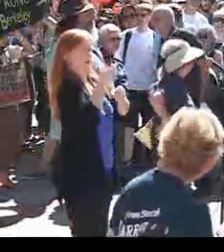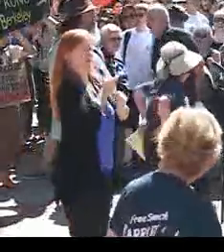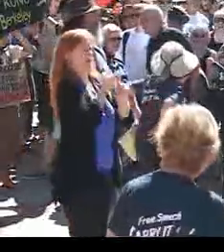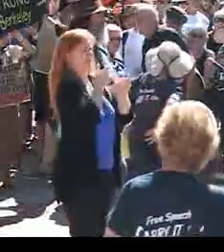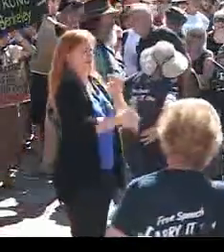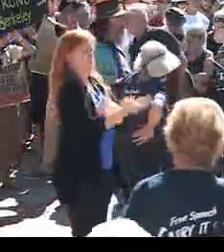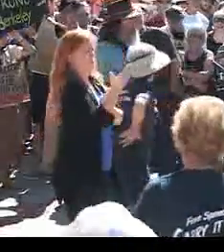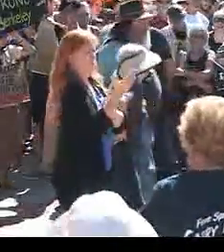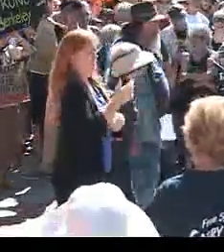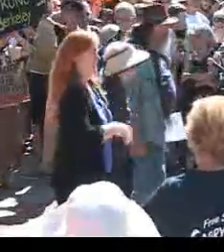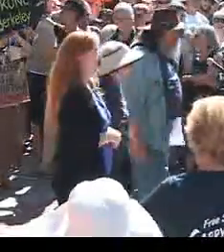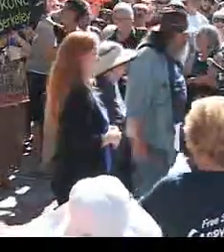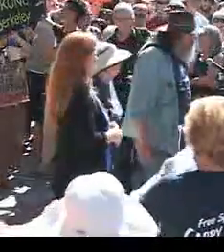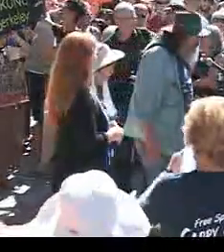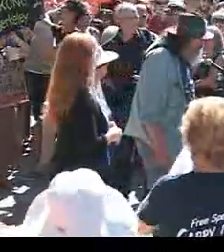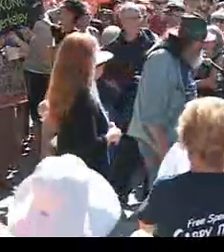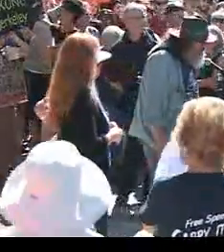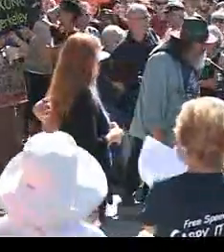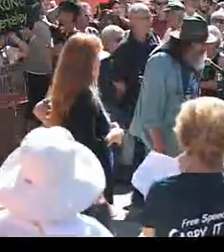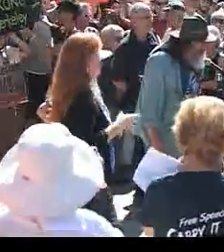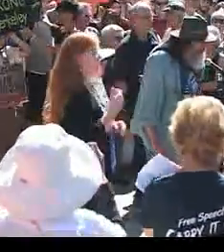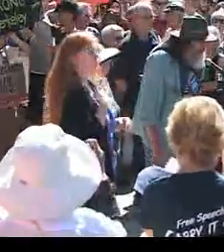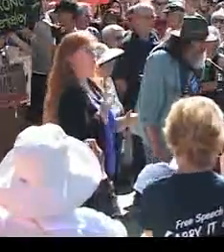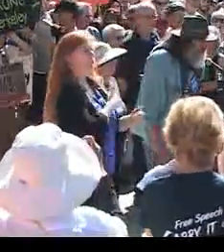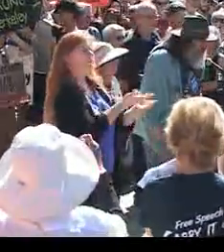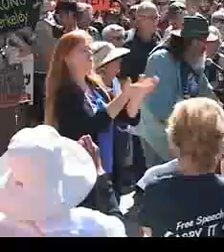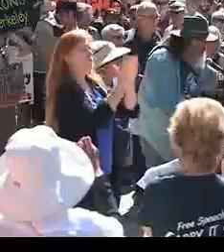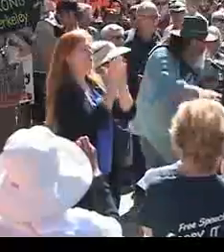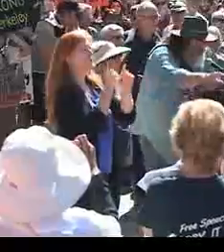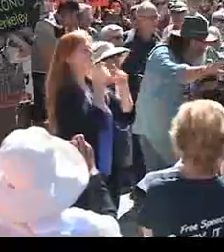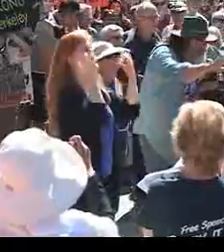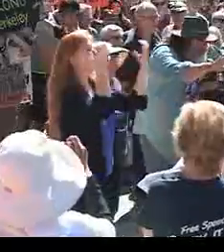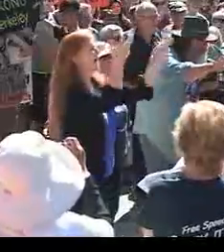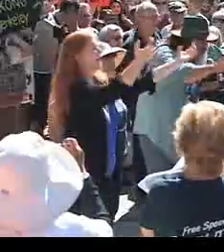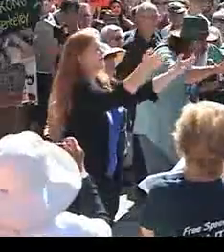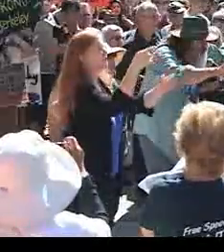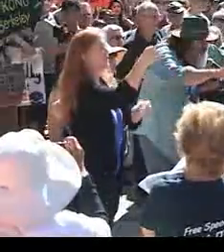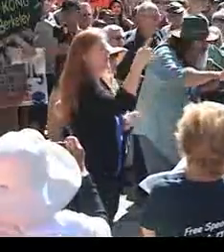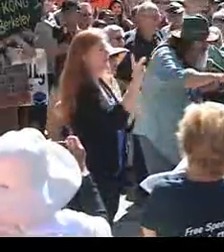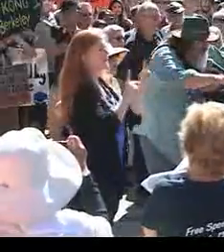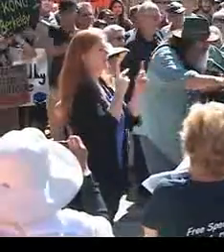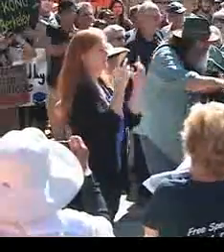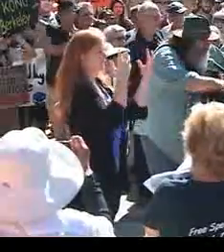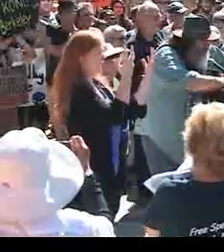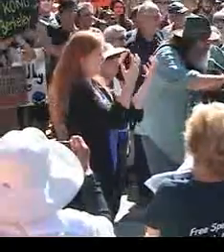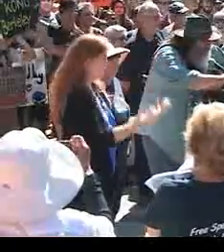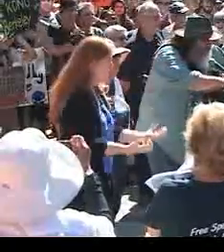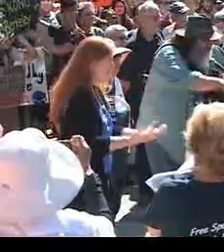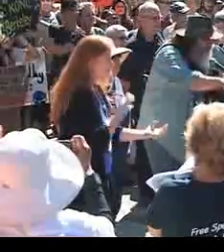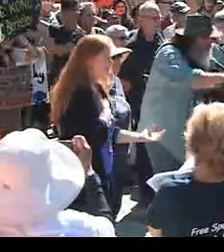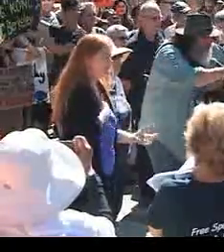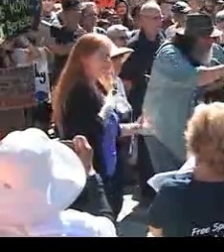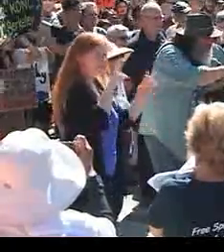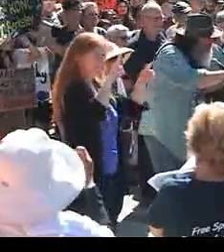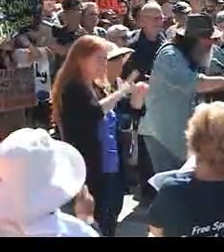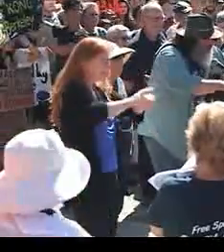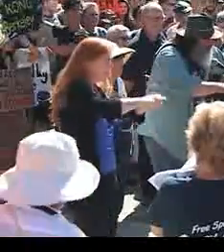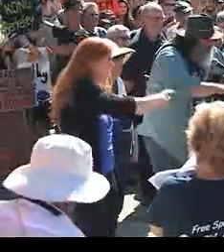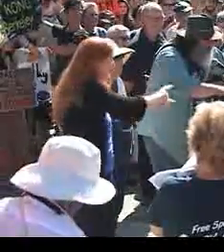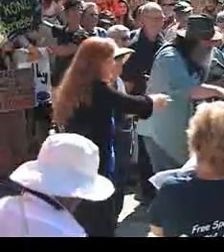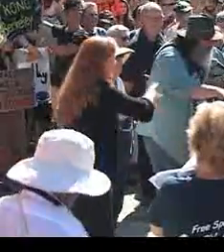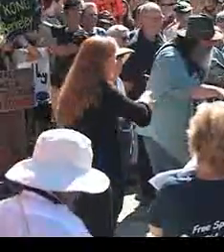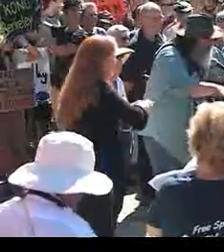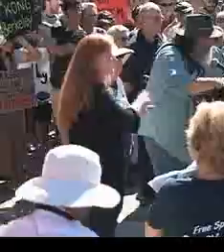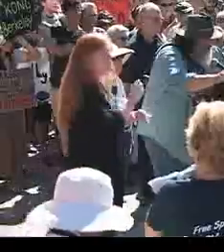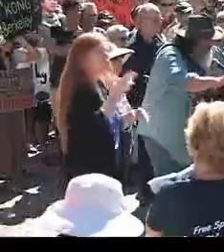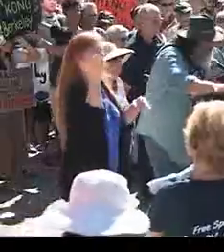morning. We've had a request from the back of the crowd if the people in front could sit, possibly, so that the speakers can